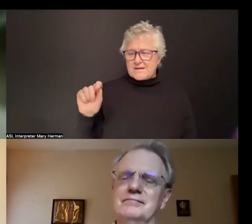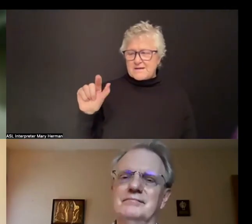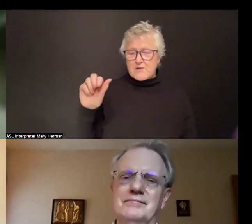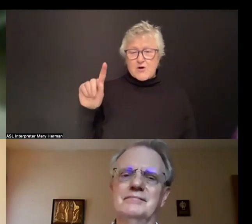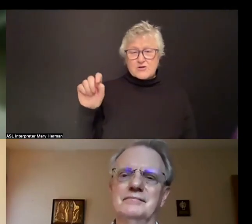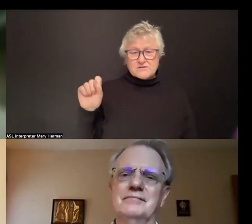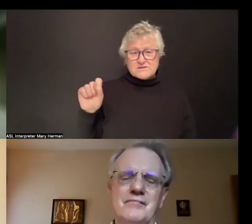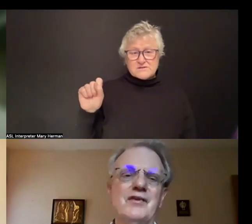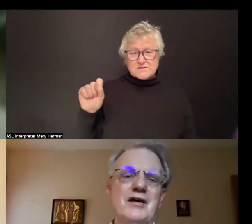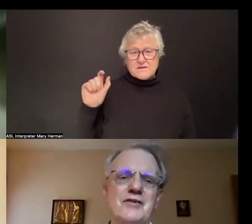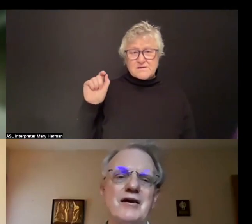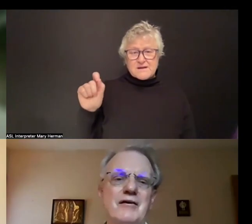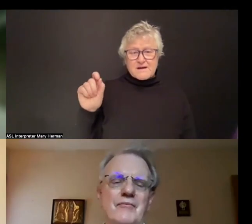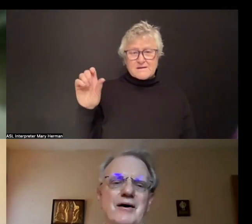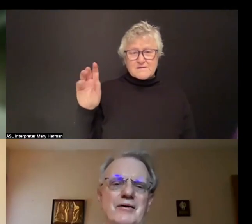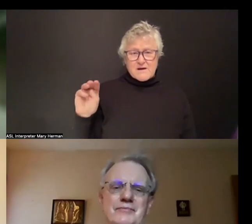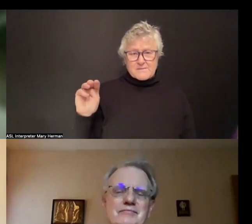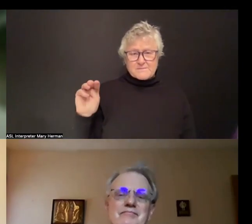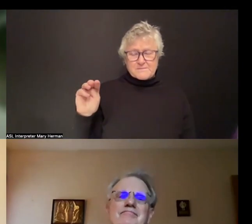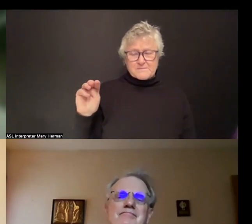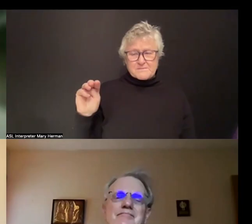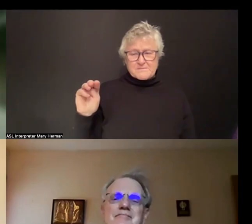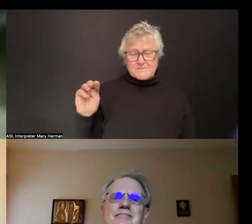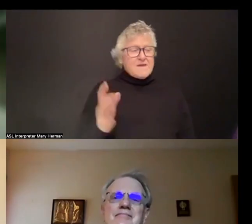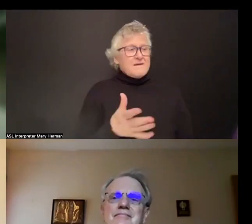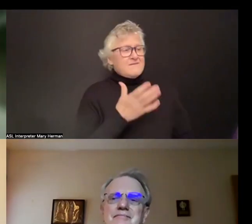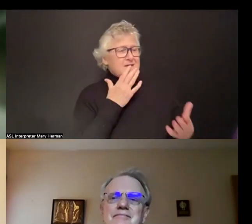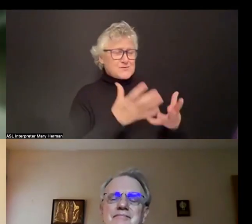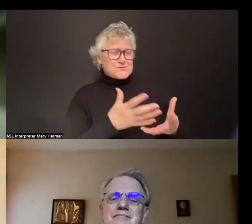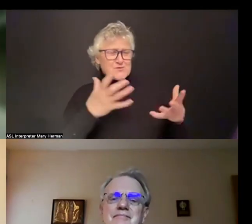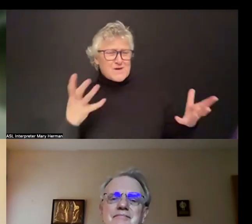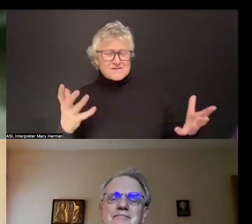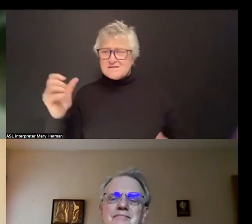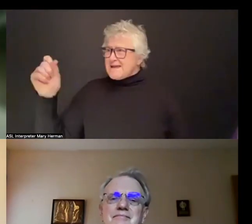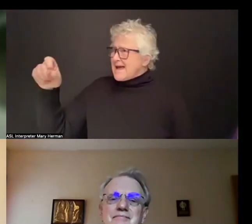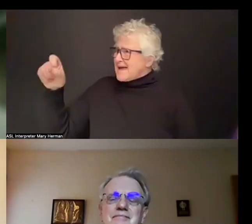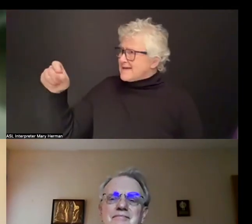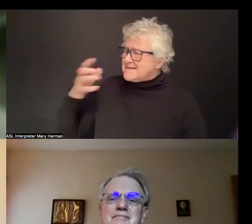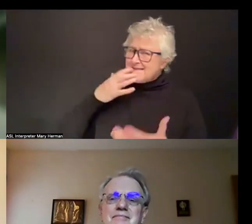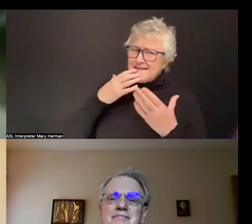Yes, thank you. Wow. Okay.